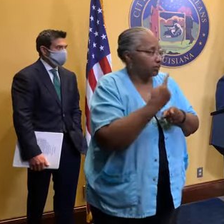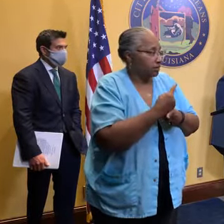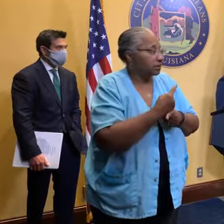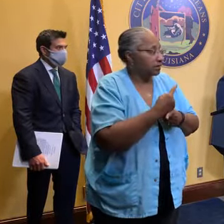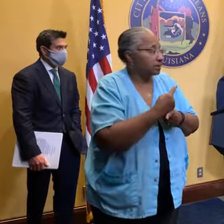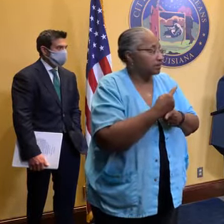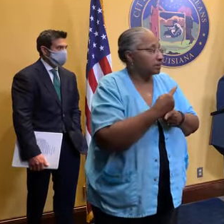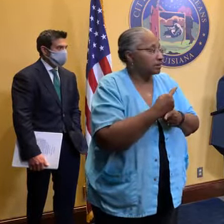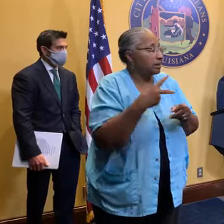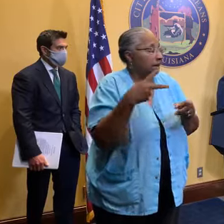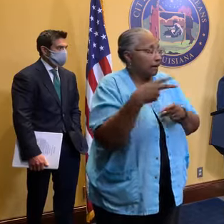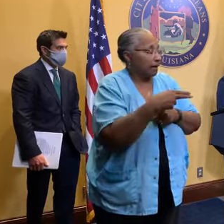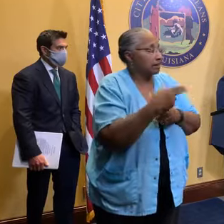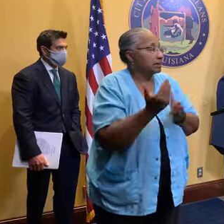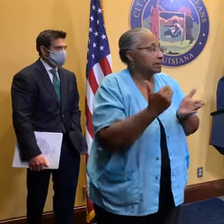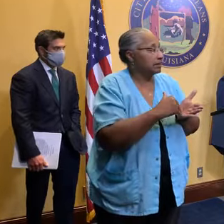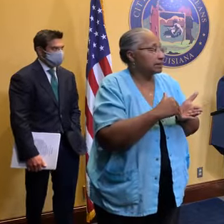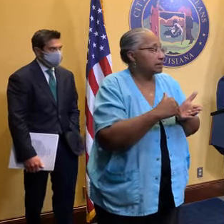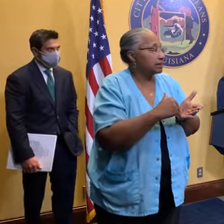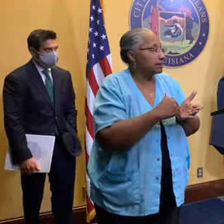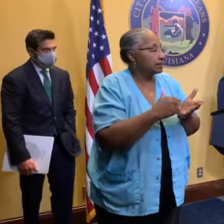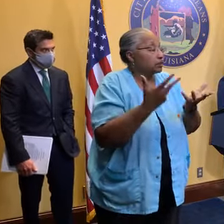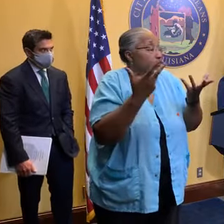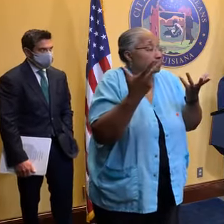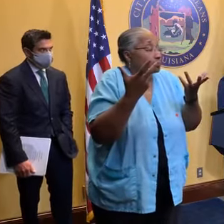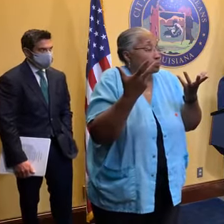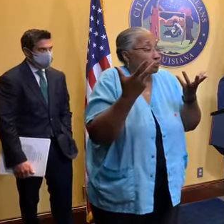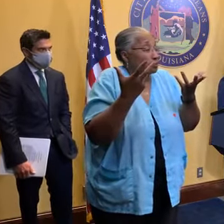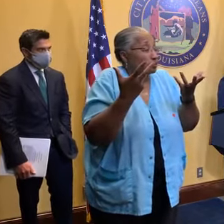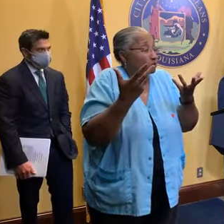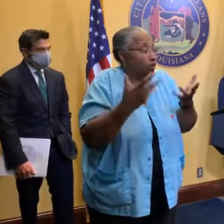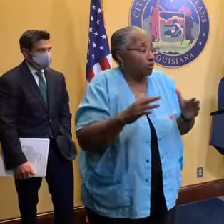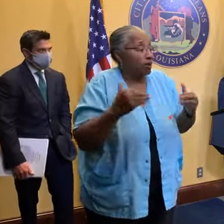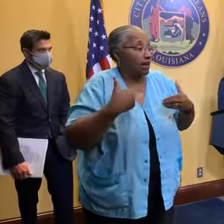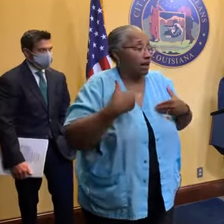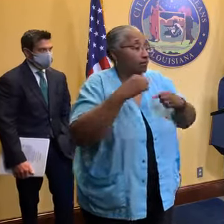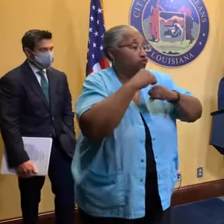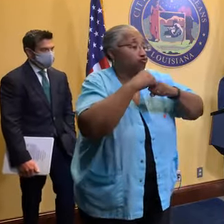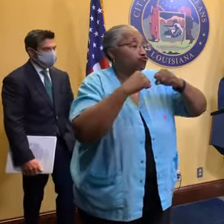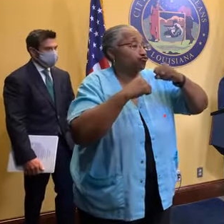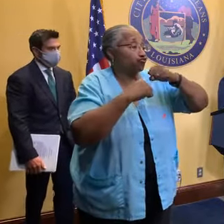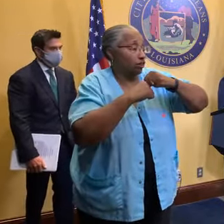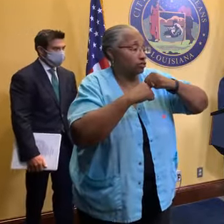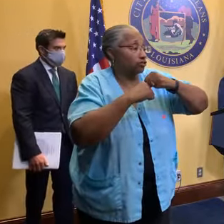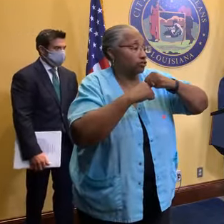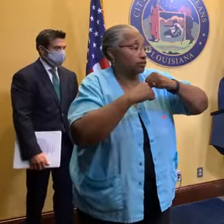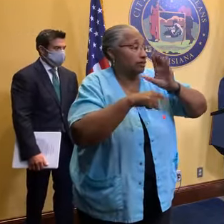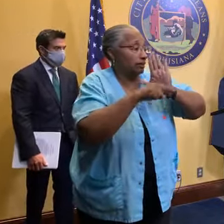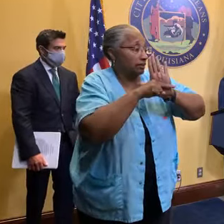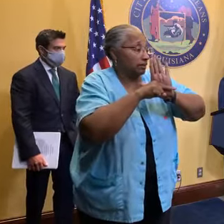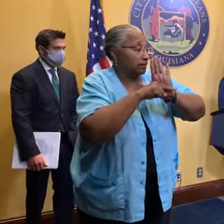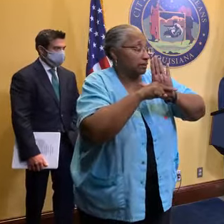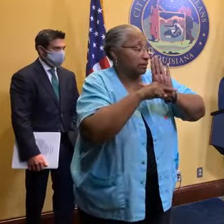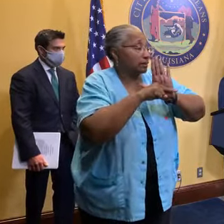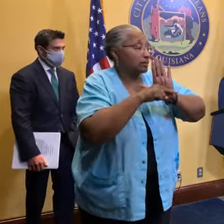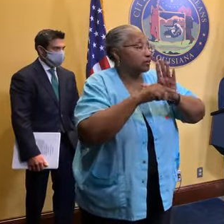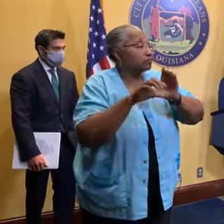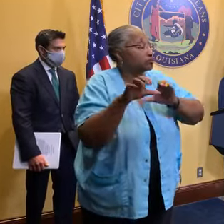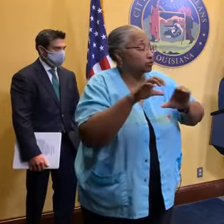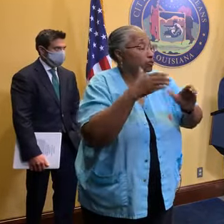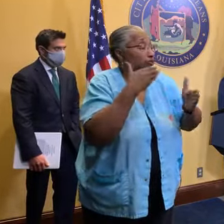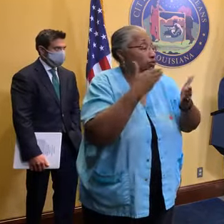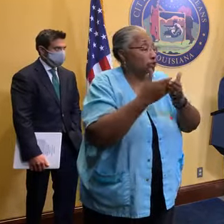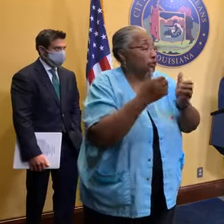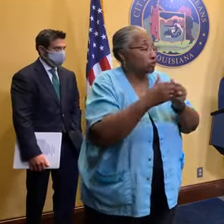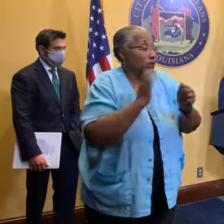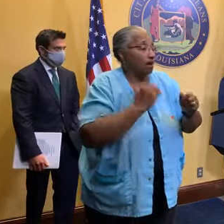million cut. Again, not wanting to have a structural deficit, being very prudent and sound in our practices. And